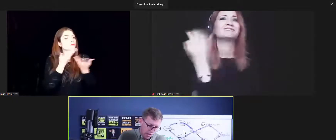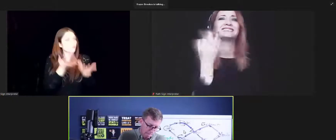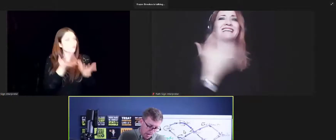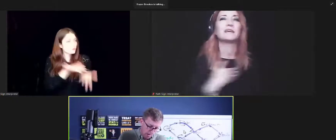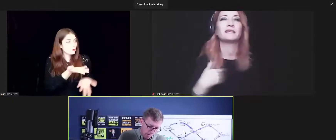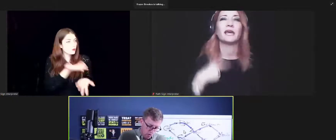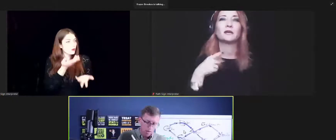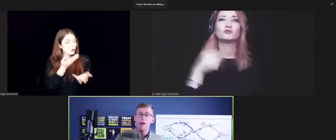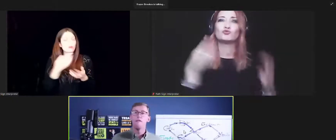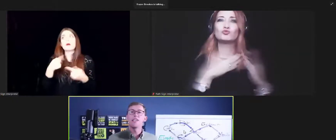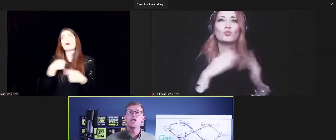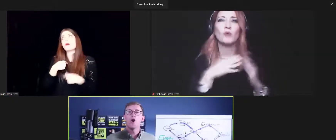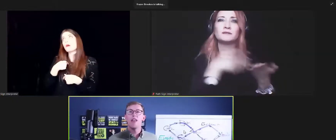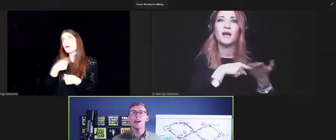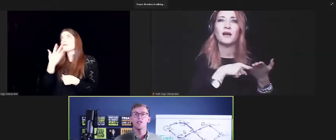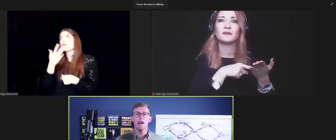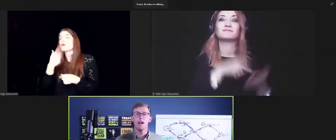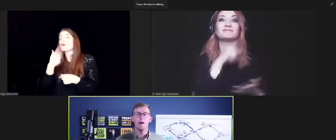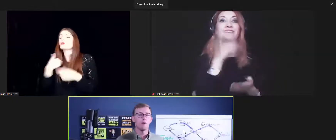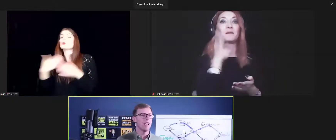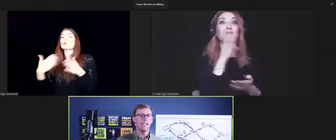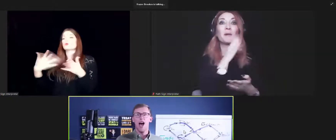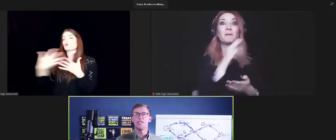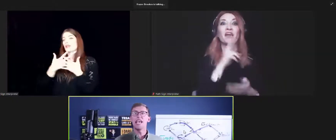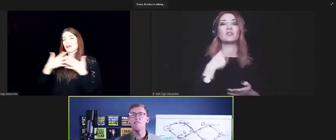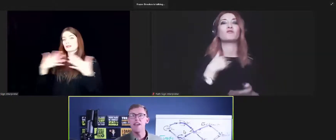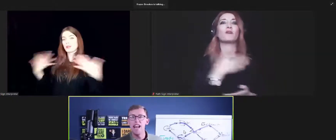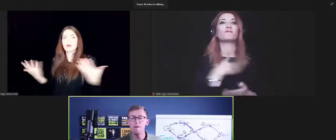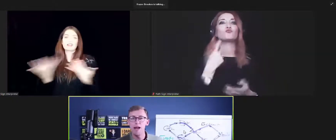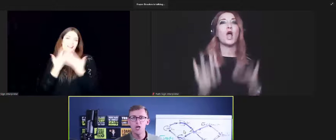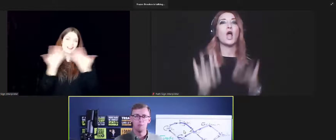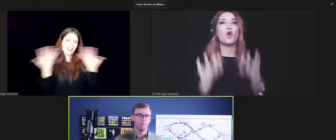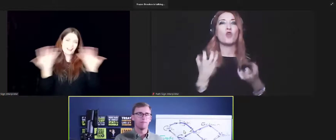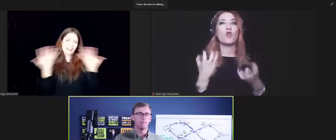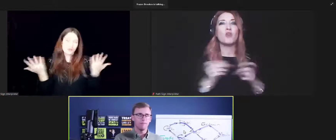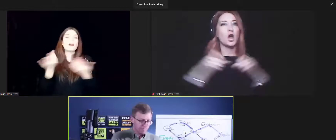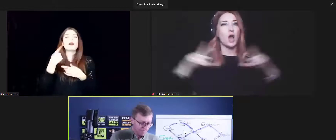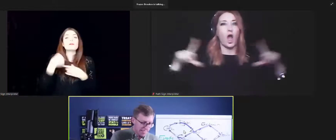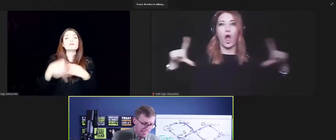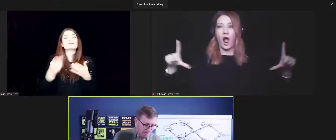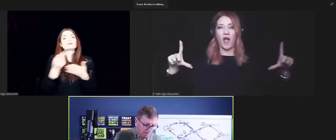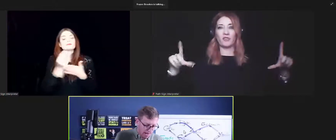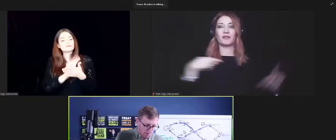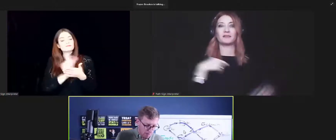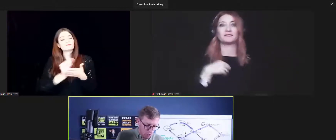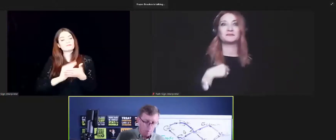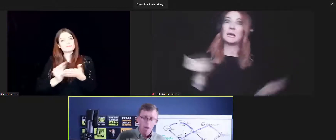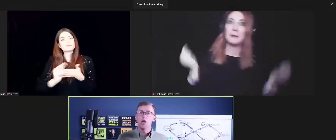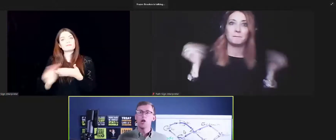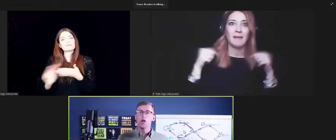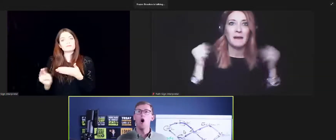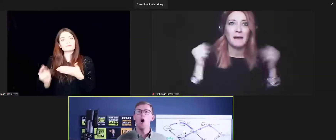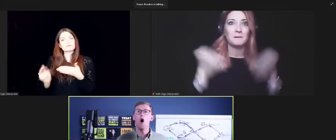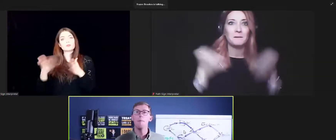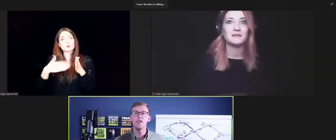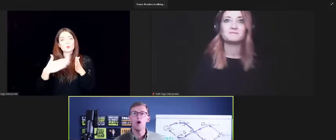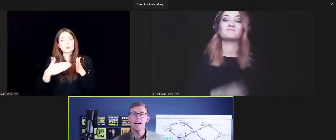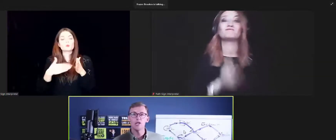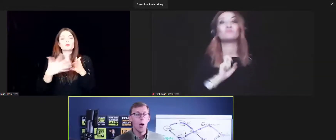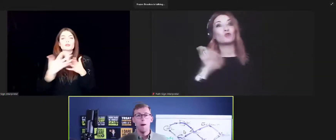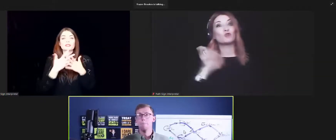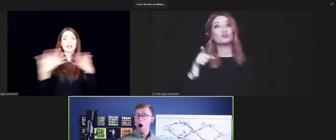down big kitchen. Frazer, you're next. I was like, a TV in every bedroom. TV in every bedroom. Corbin, you're